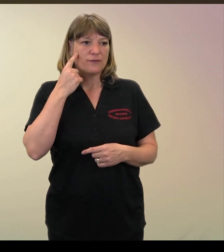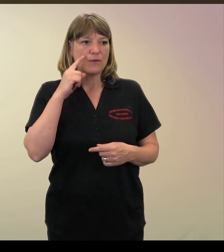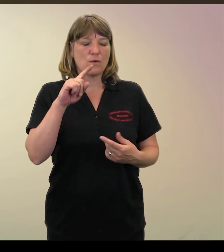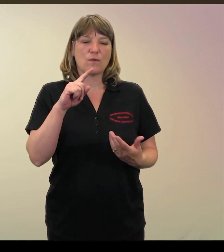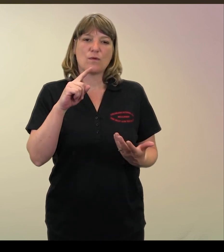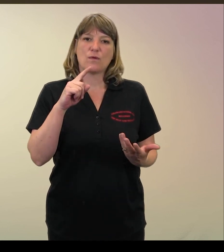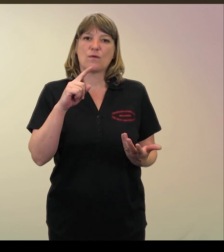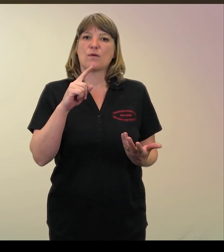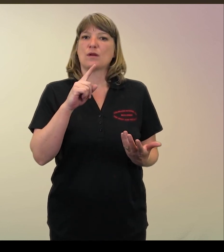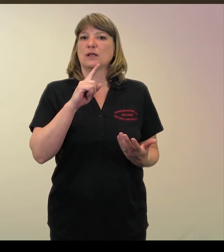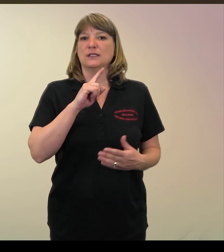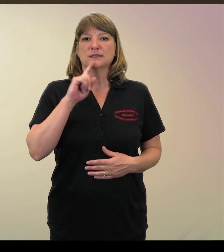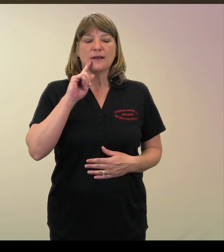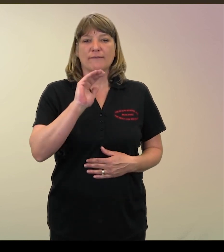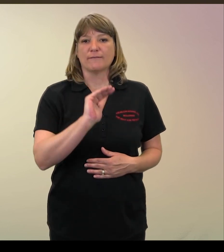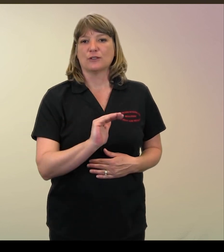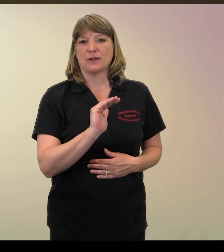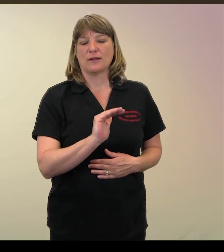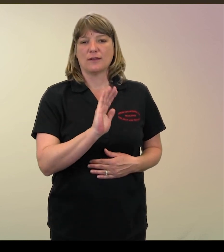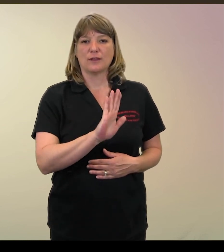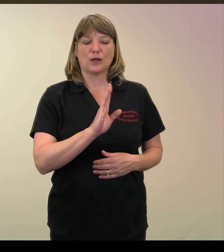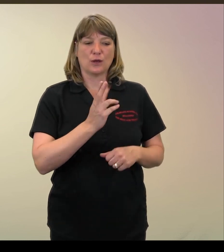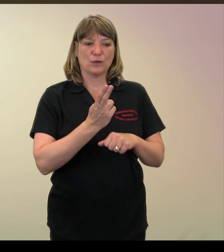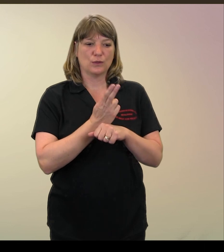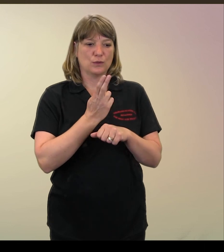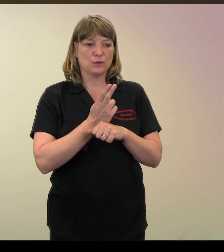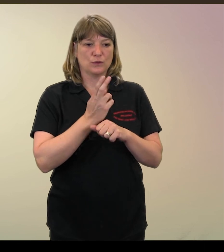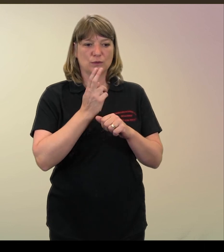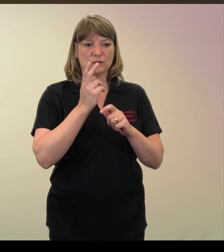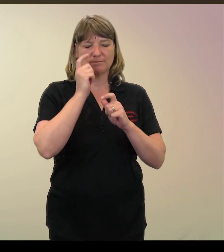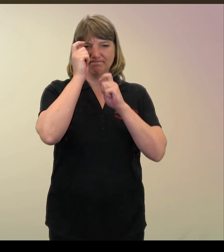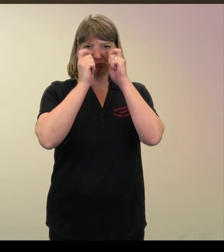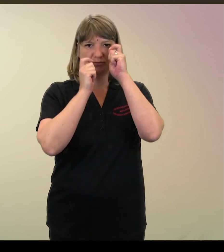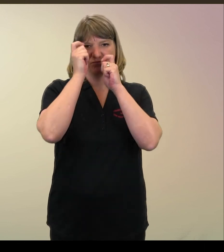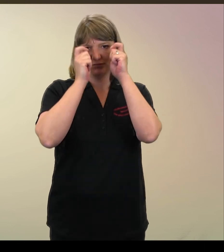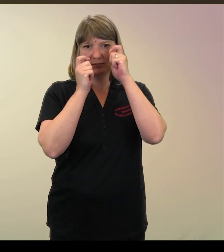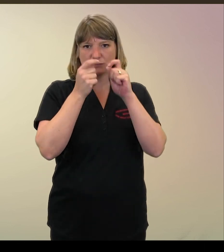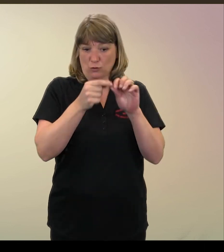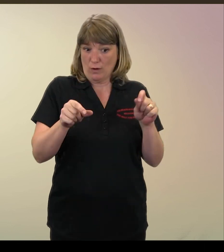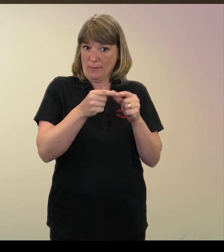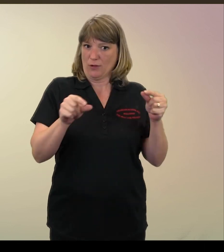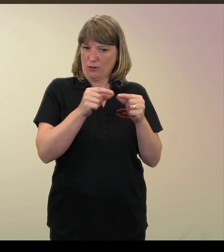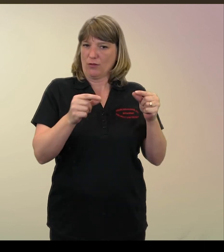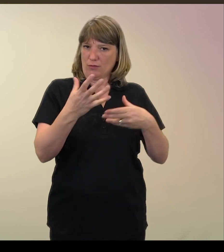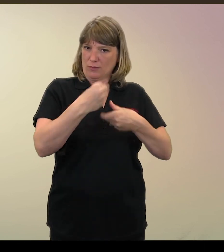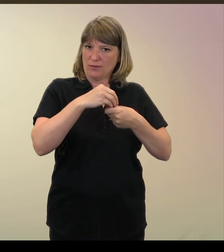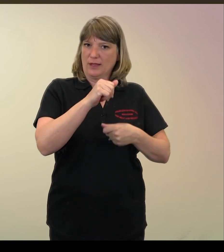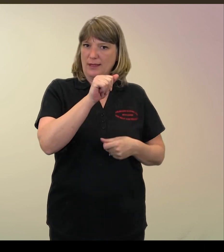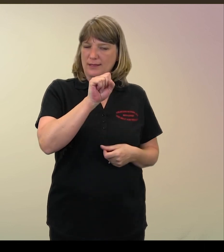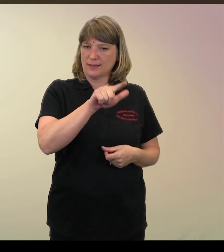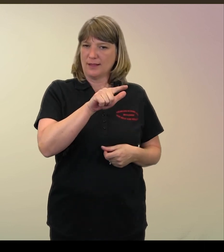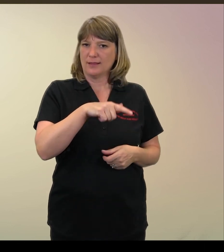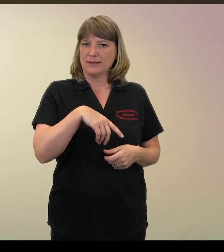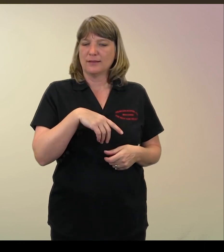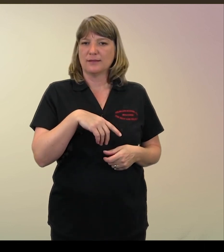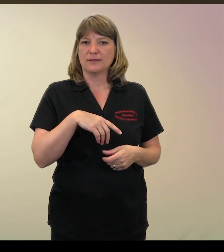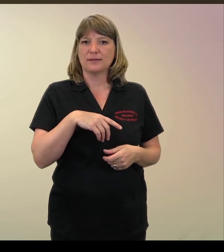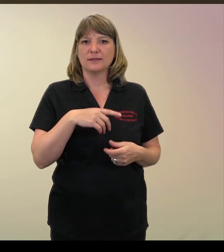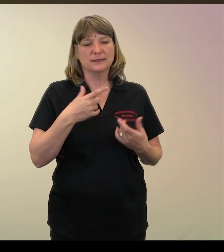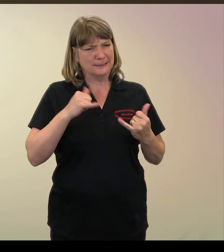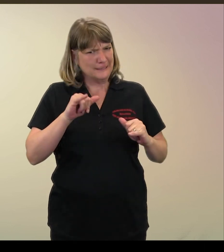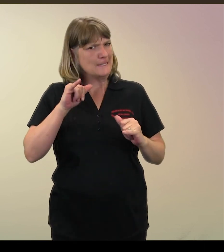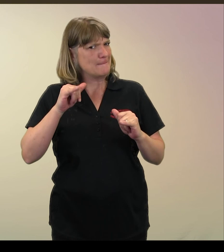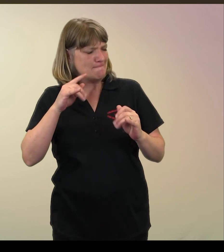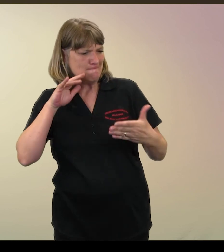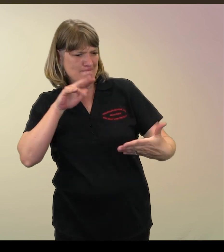in the deaf child's use of facial grammar for ASL. This is something